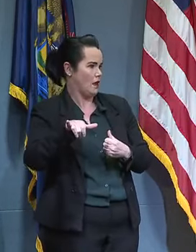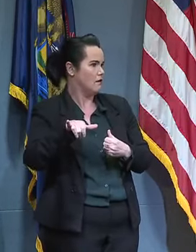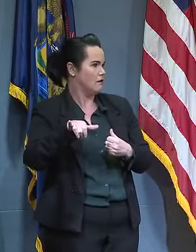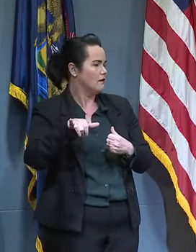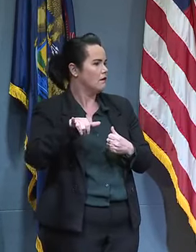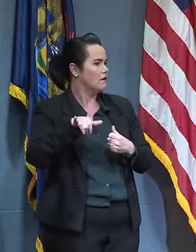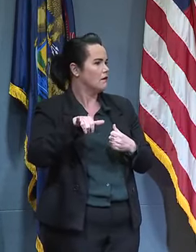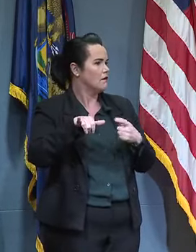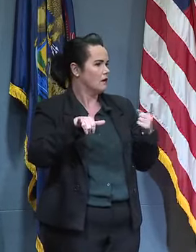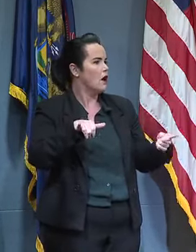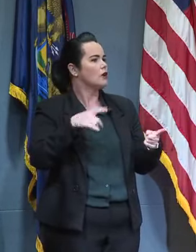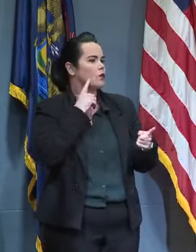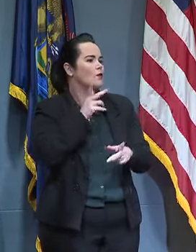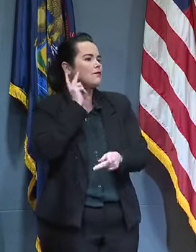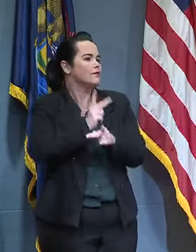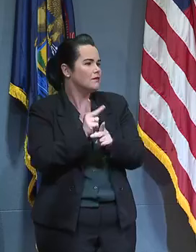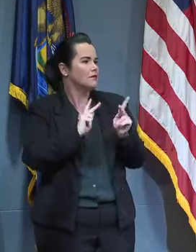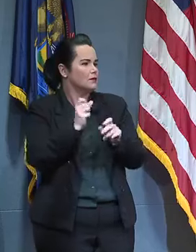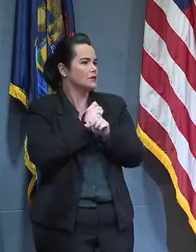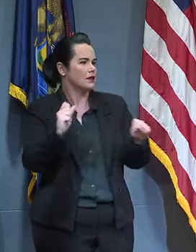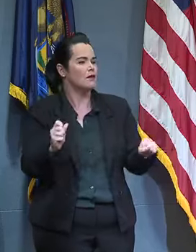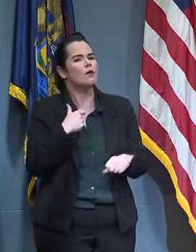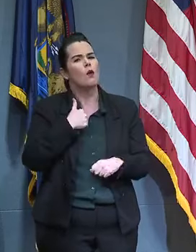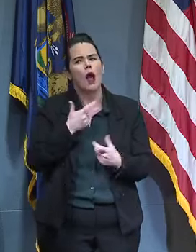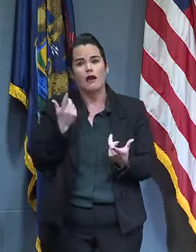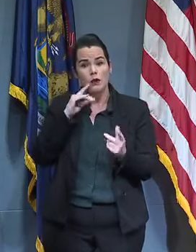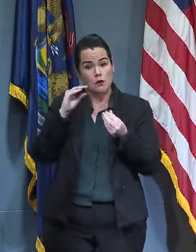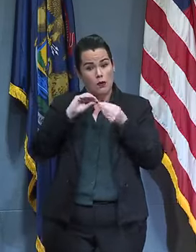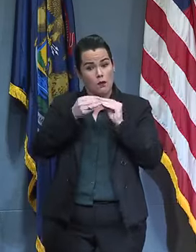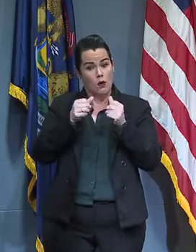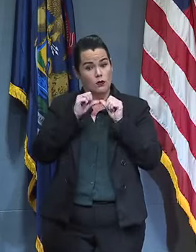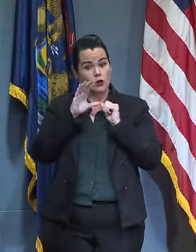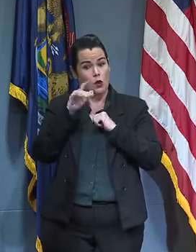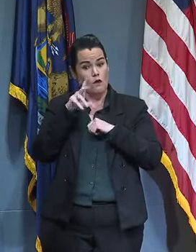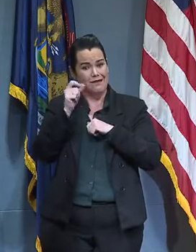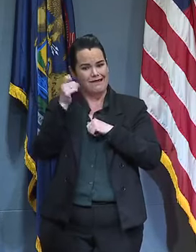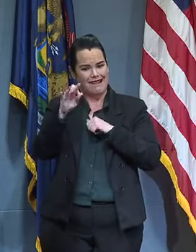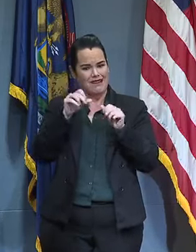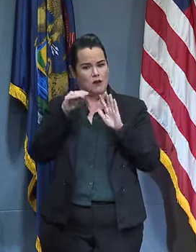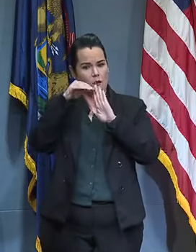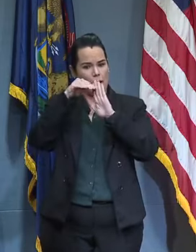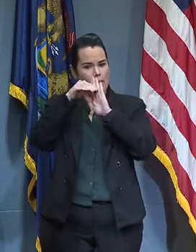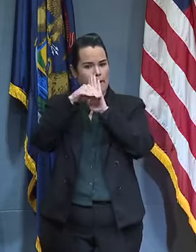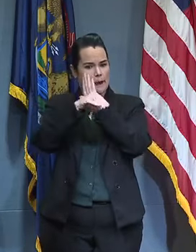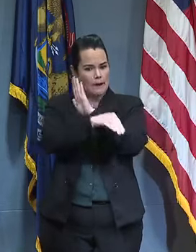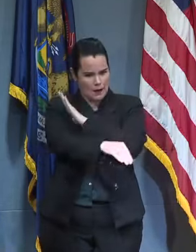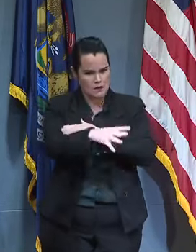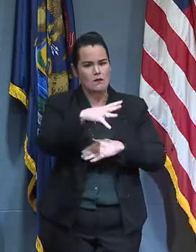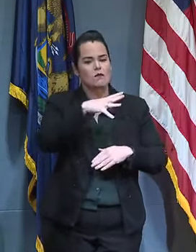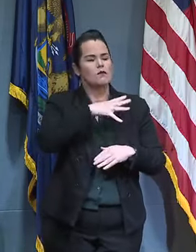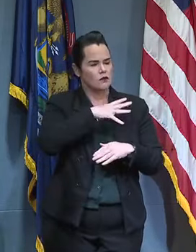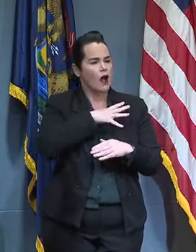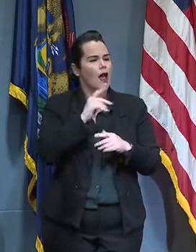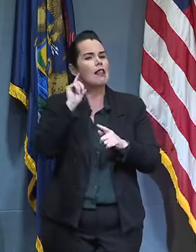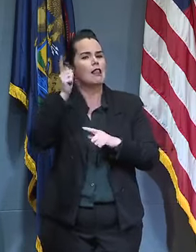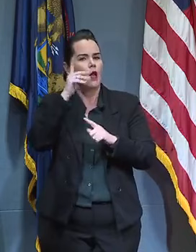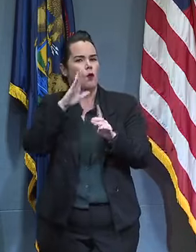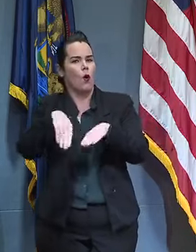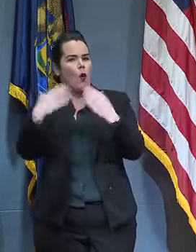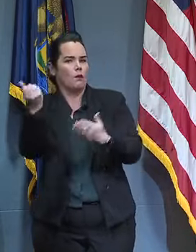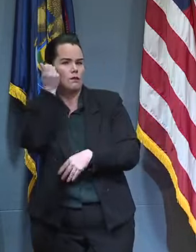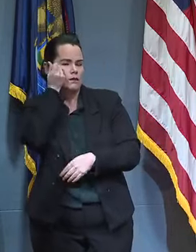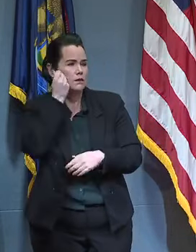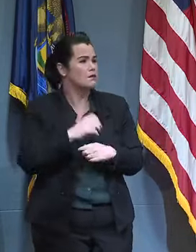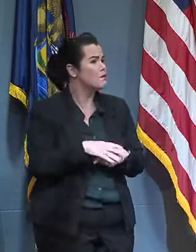drop, that will be in a future wave. But as for oncology surgeries, as for knee surgeries, those are things that should